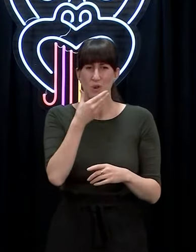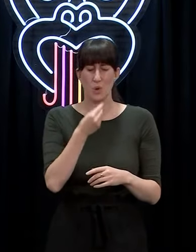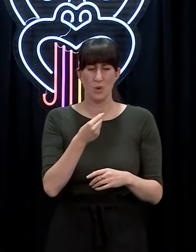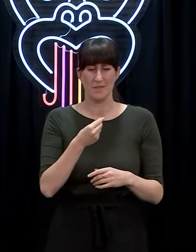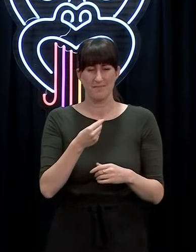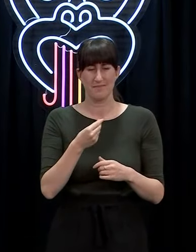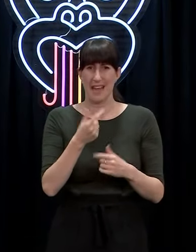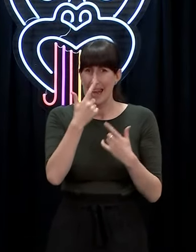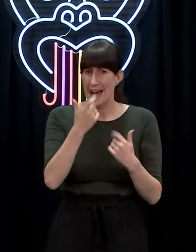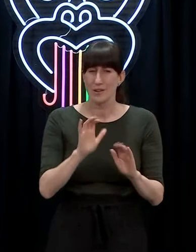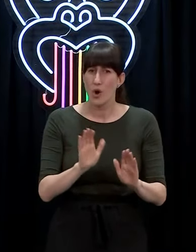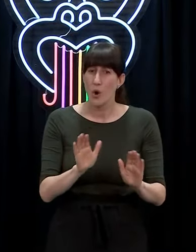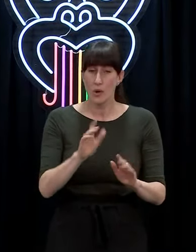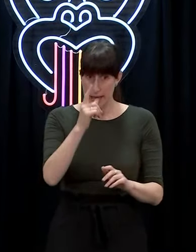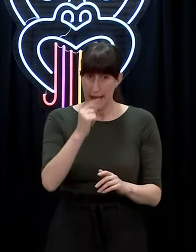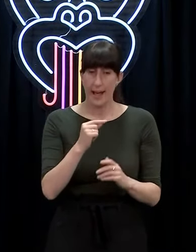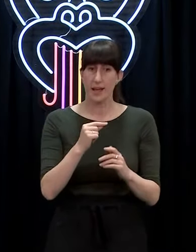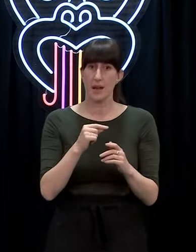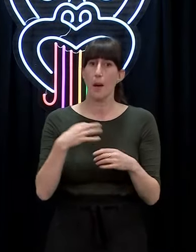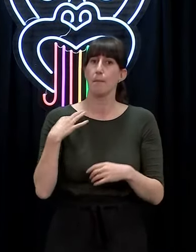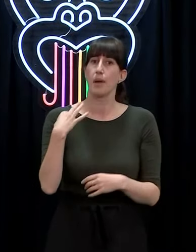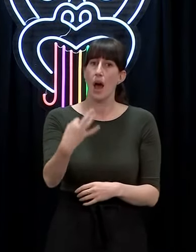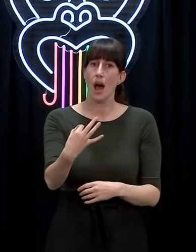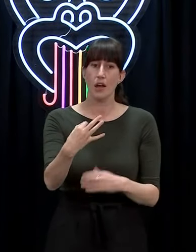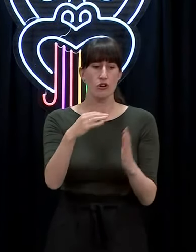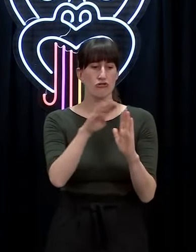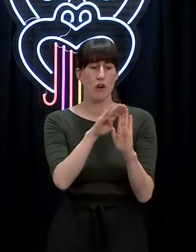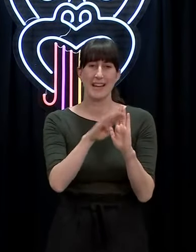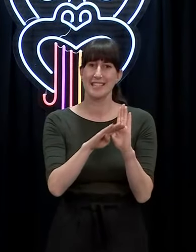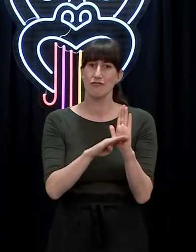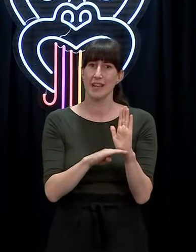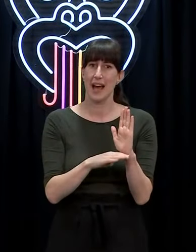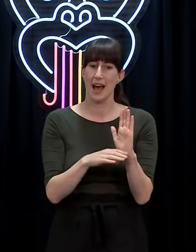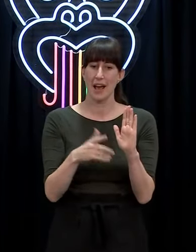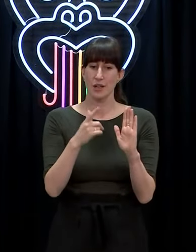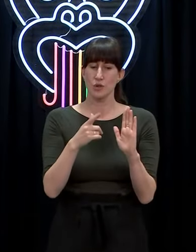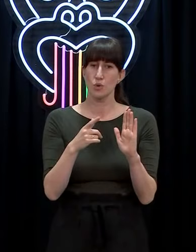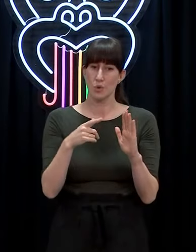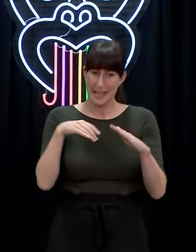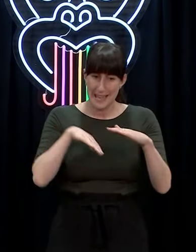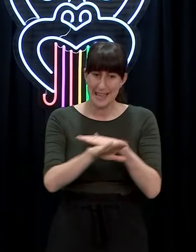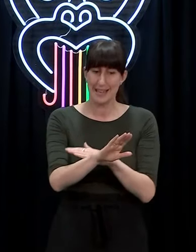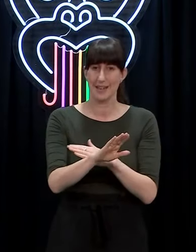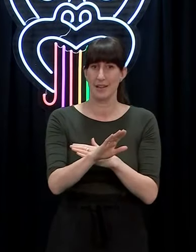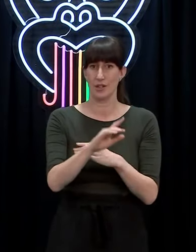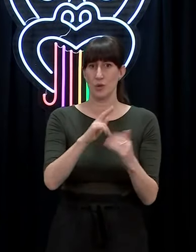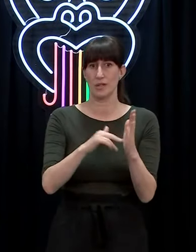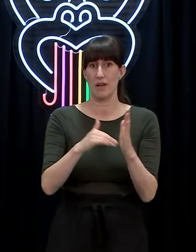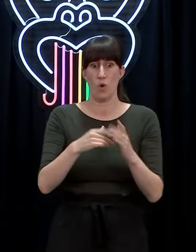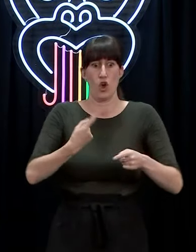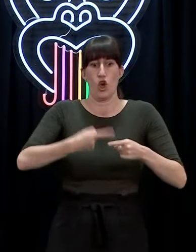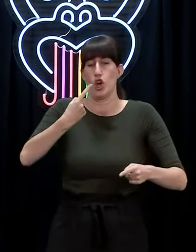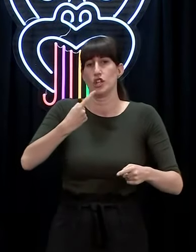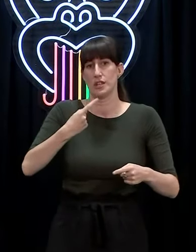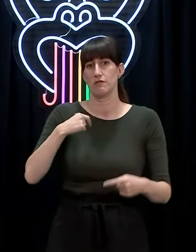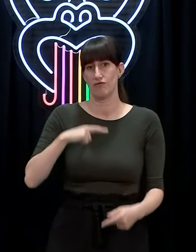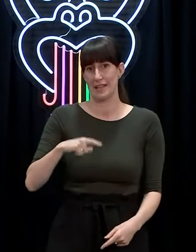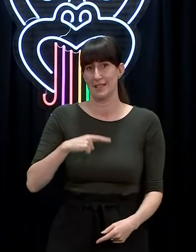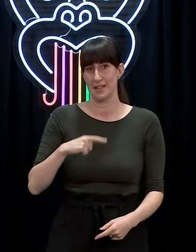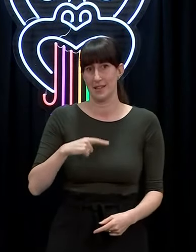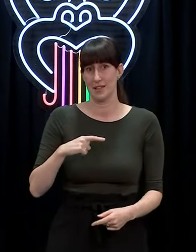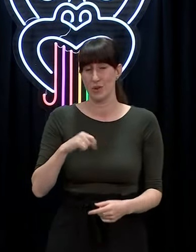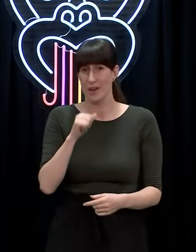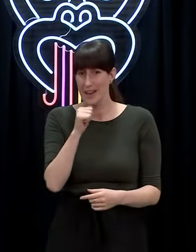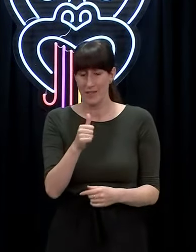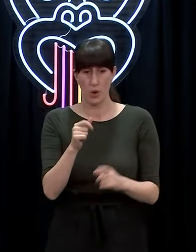are criteria for urgent travel, and we have rooms ring-fenced for that. So if you meet those criteria, if you do